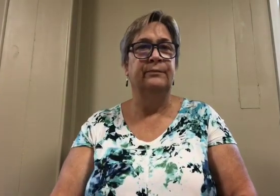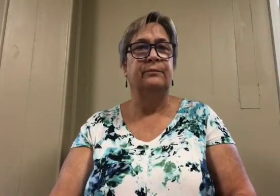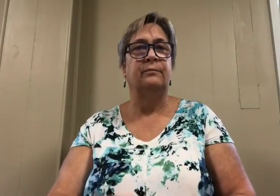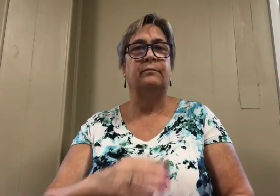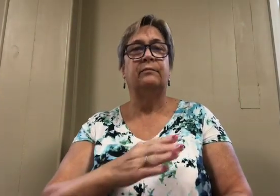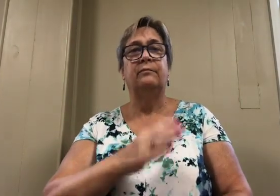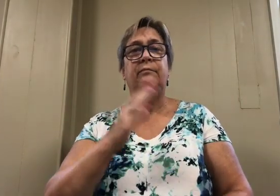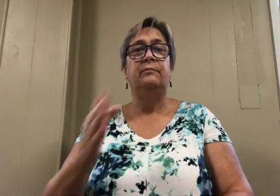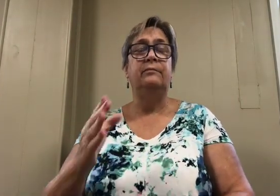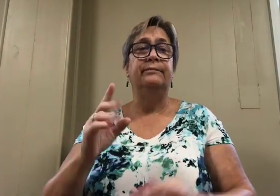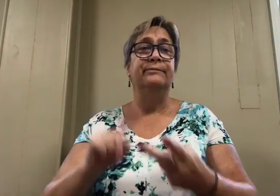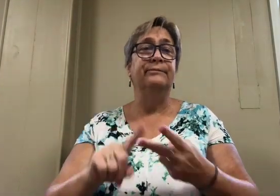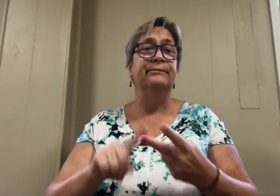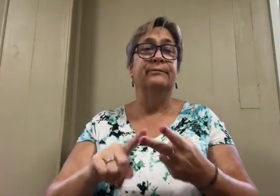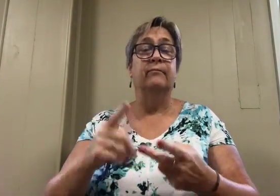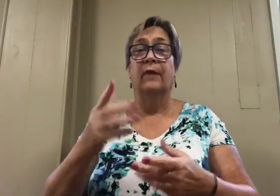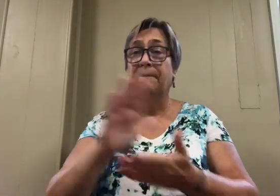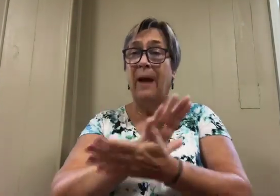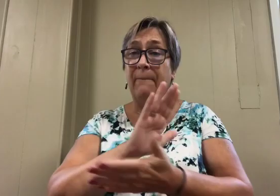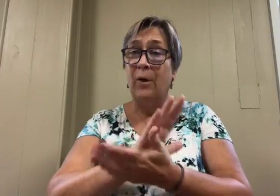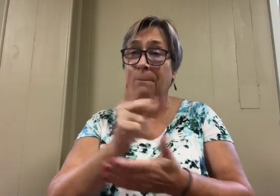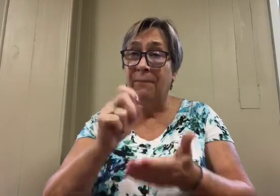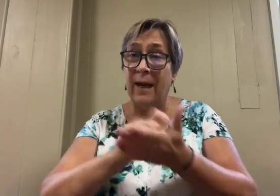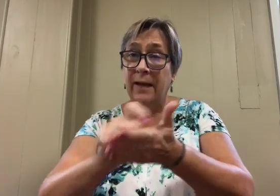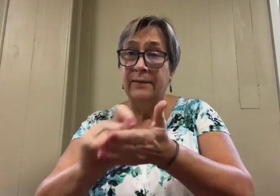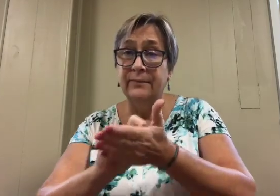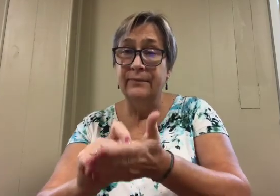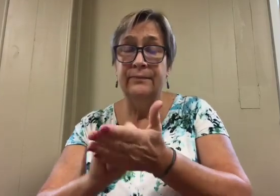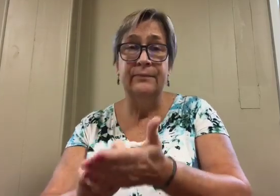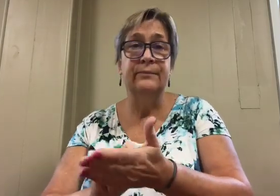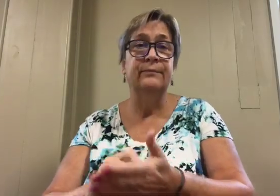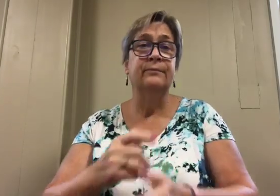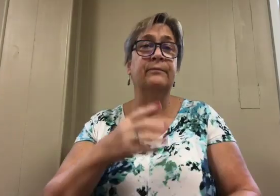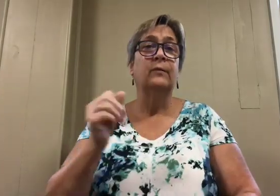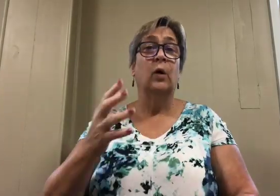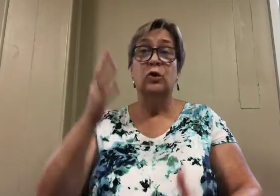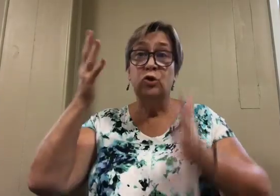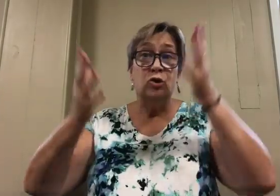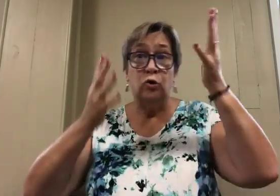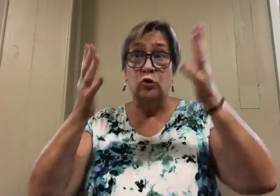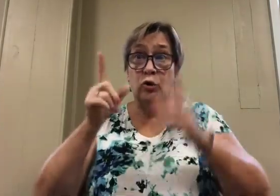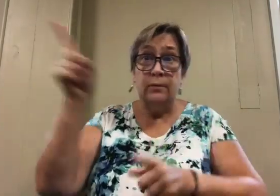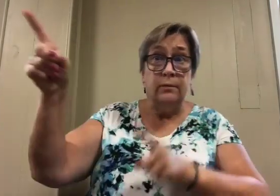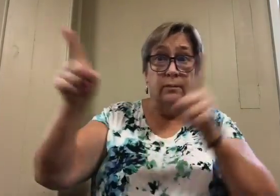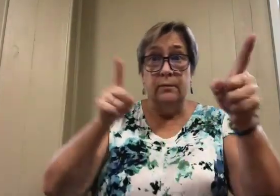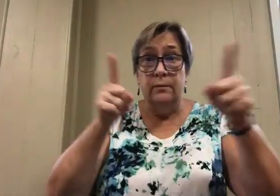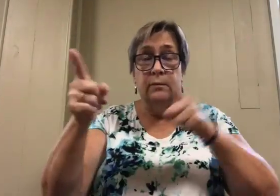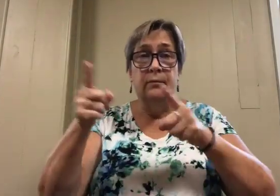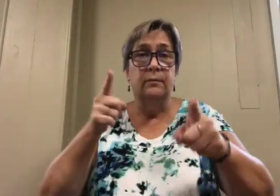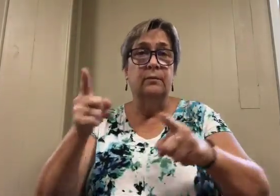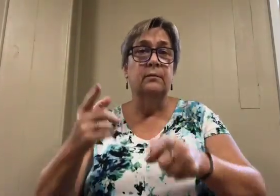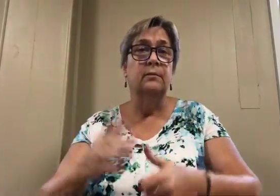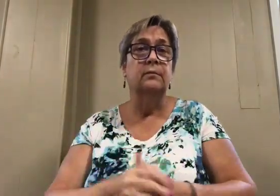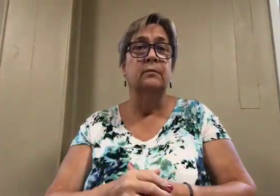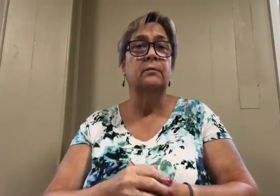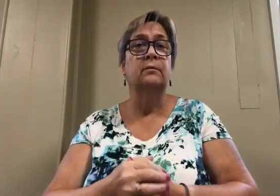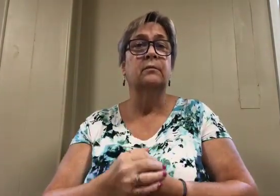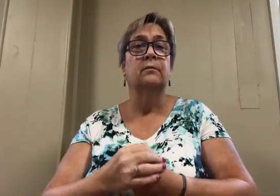to catch everything while lip reading. It's typically about 30%. But using paper or pen or gestures or pointing,